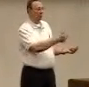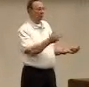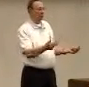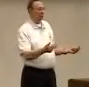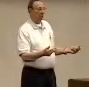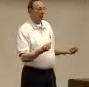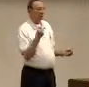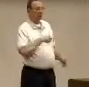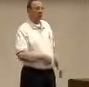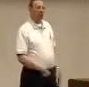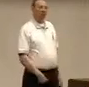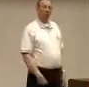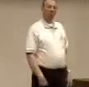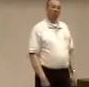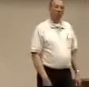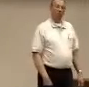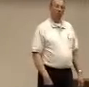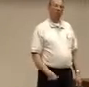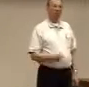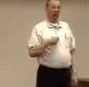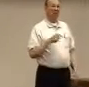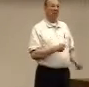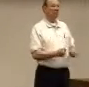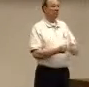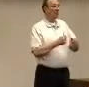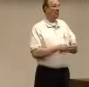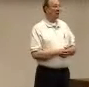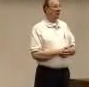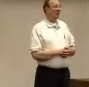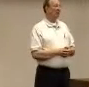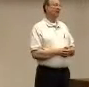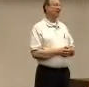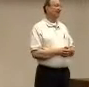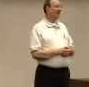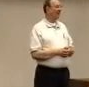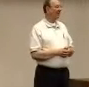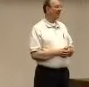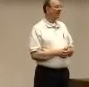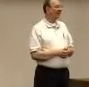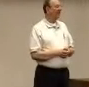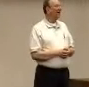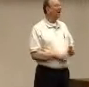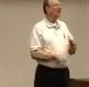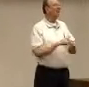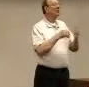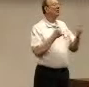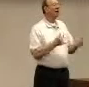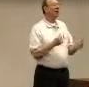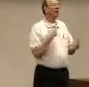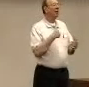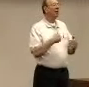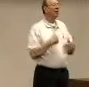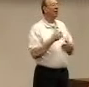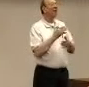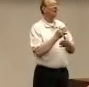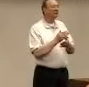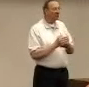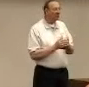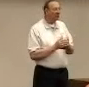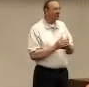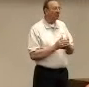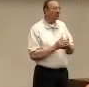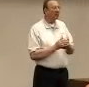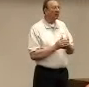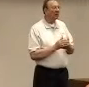that. And one day, Danny just said, I need to be baptized. To this day, we